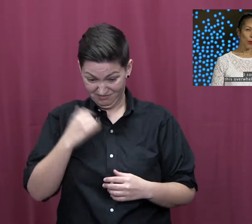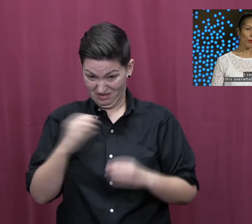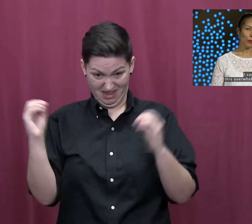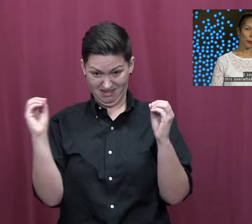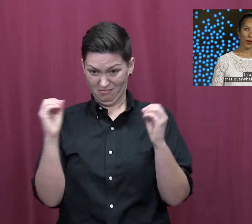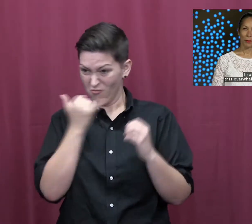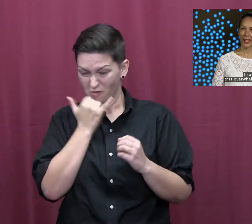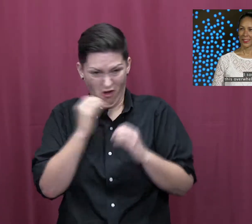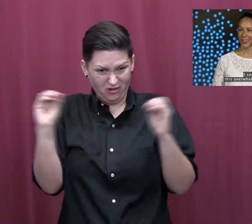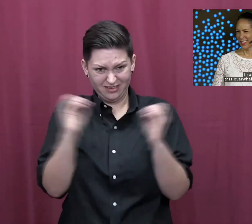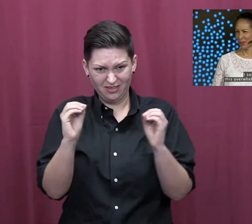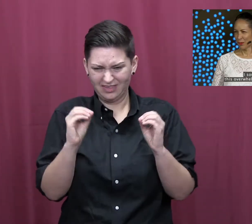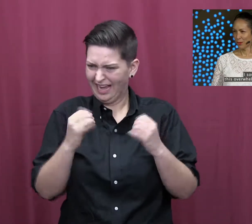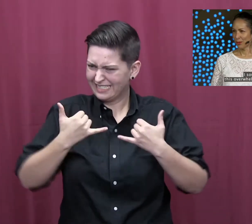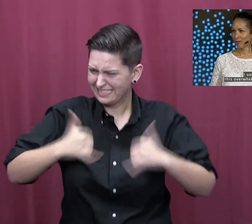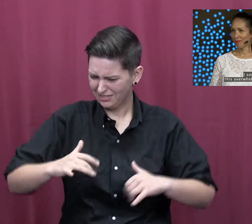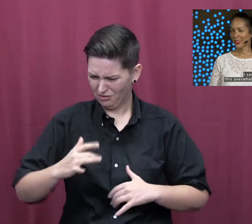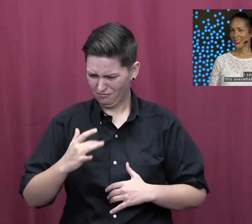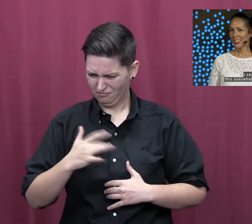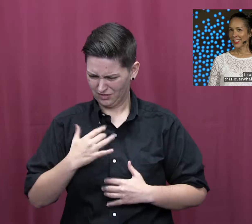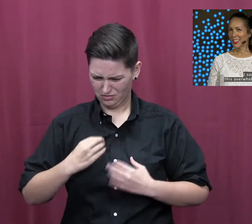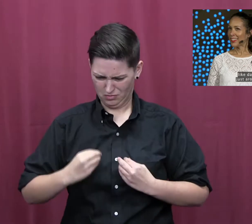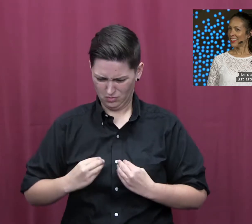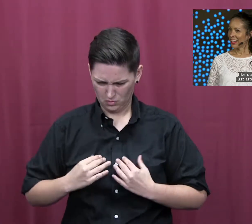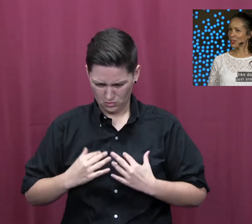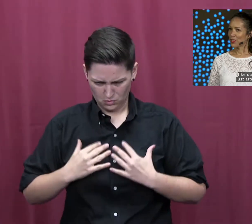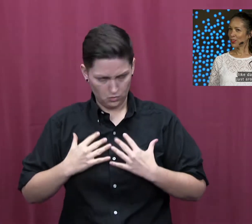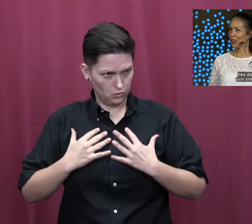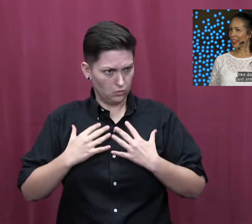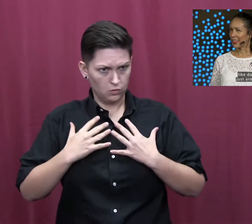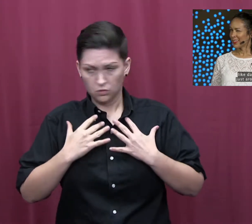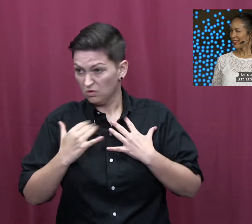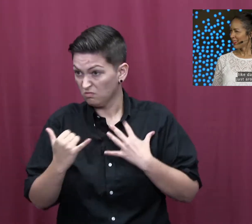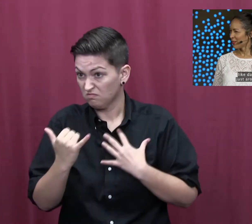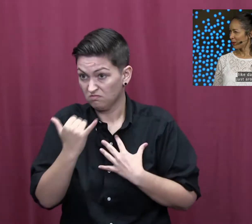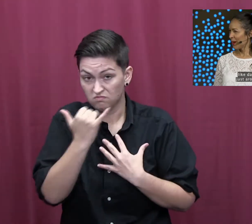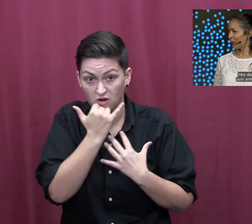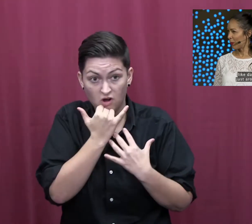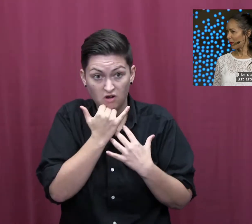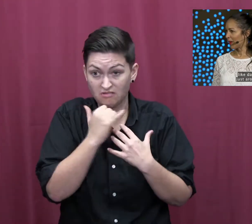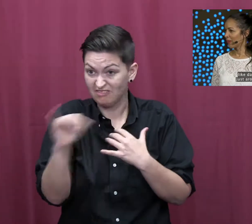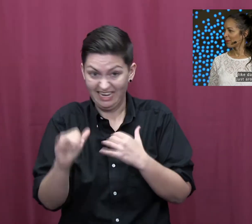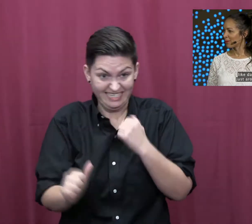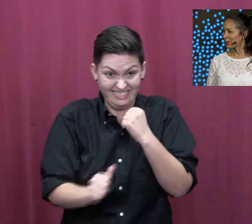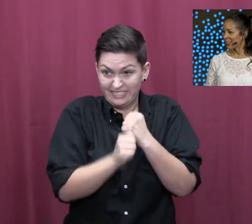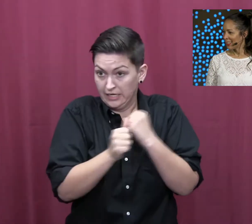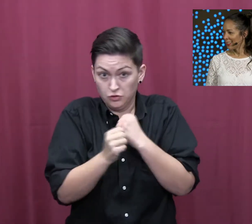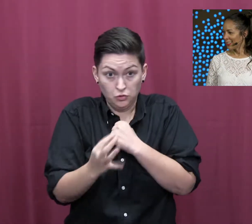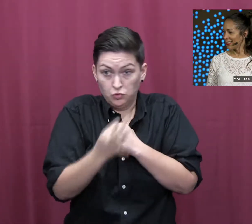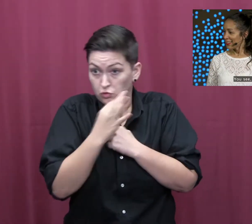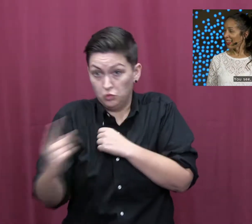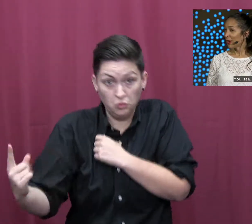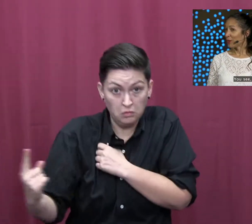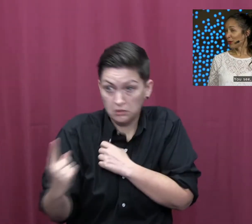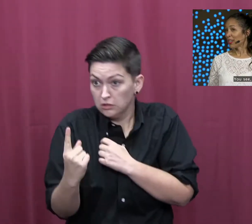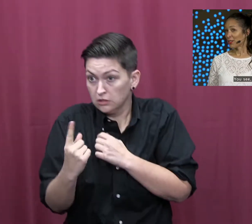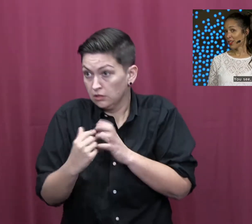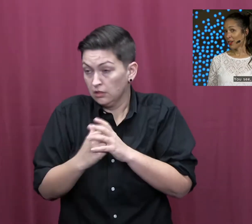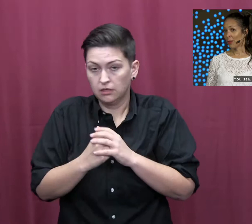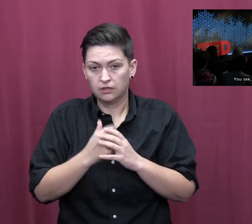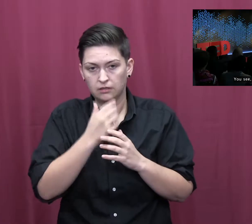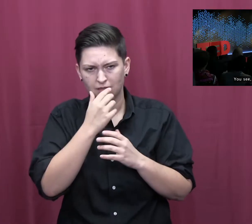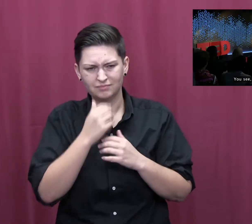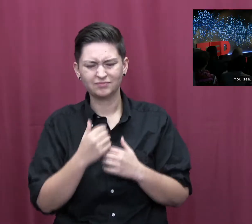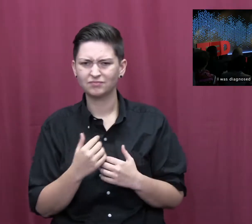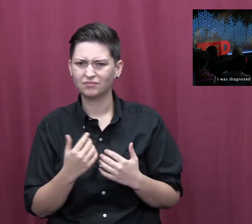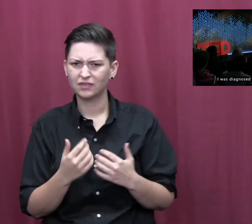this overwhelming sense of doom, like danger is lurking just around the corner. You see, a few years